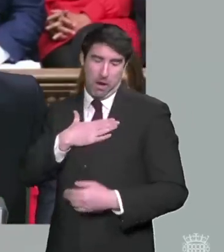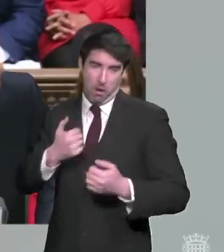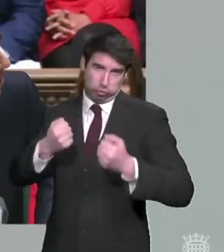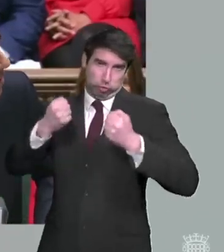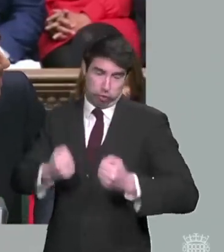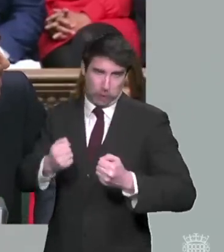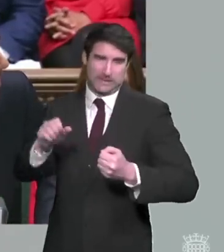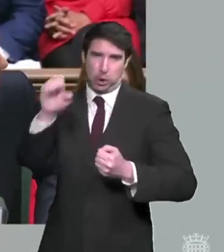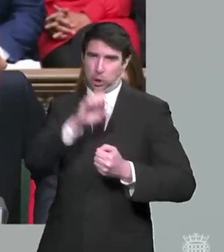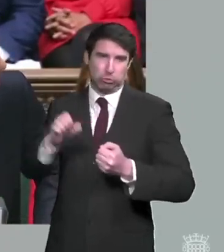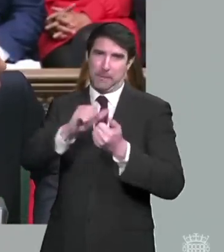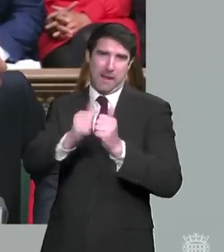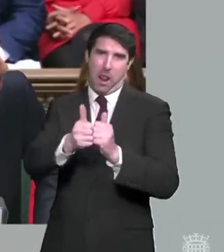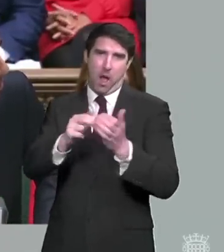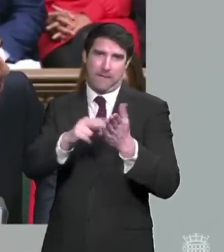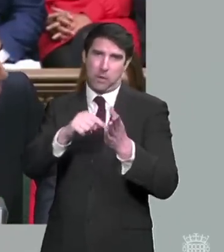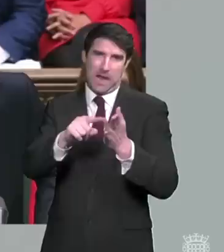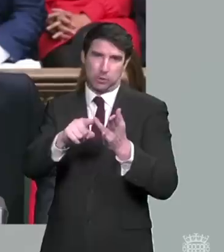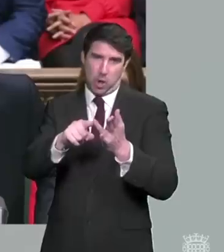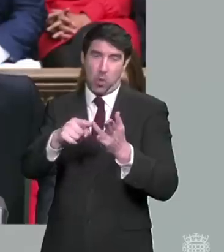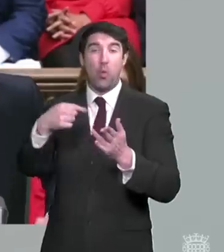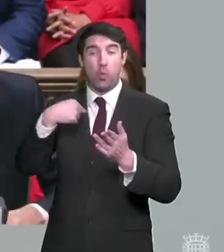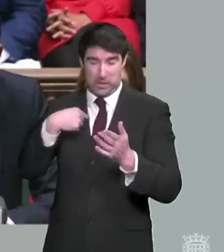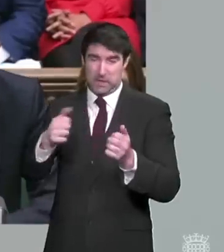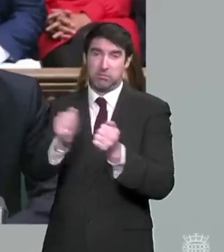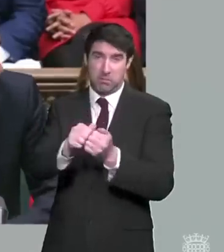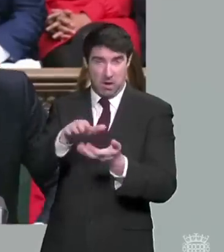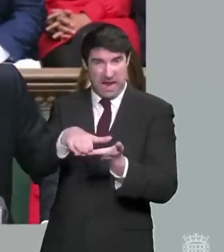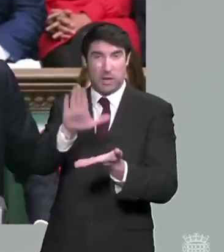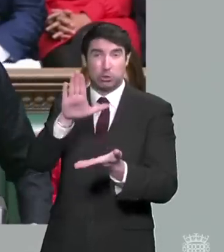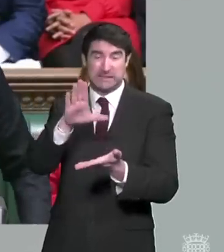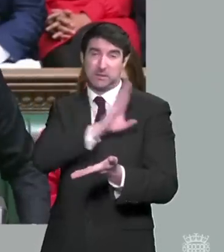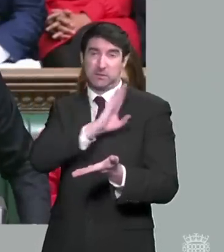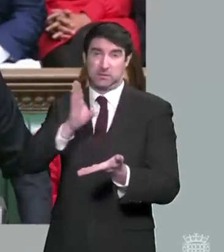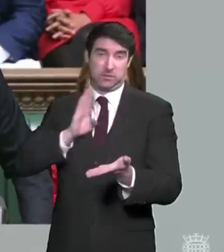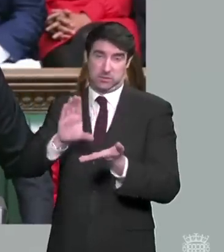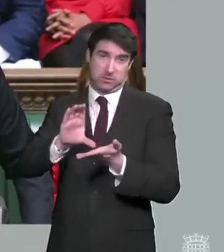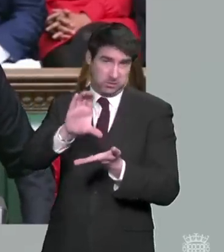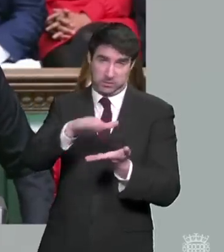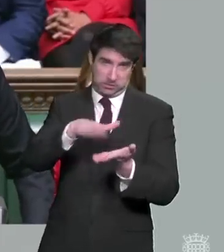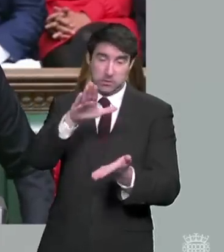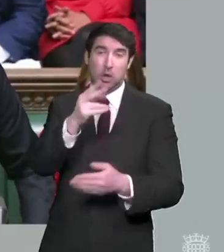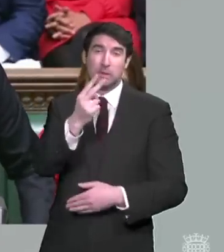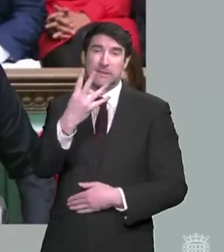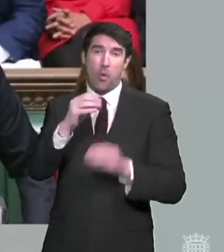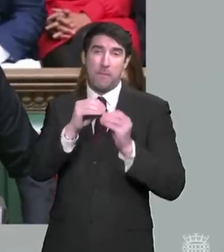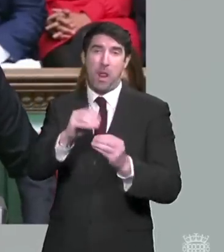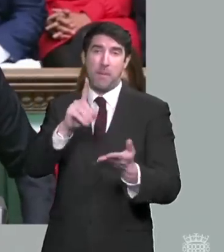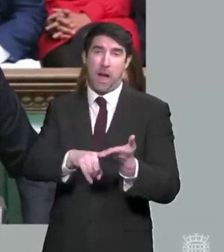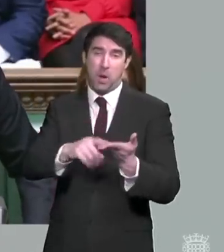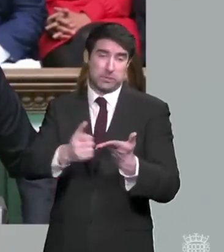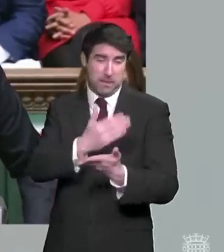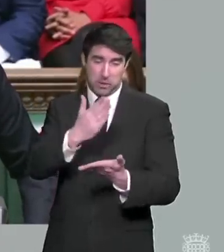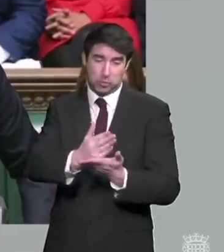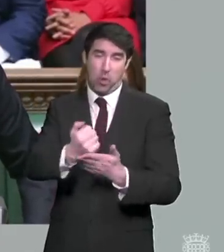to increase funding in our armed forces by £24 billion at the last spending review to ensure that we maintain not